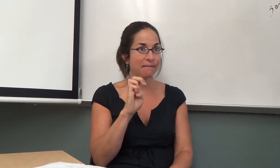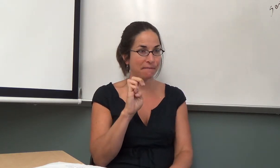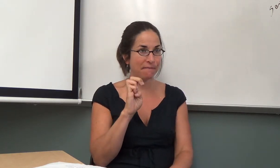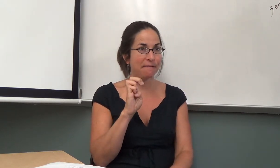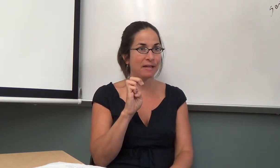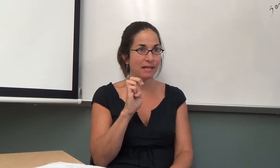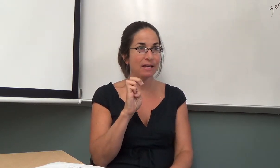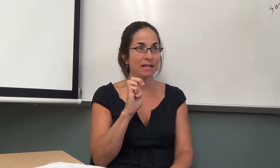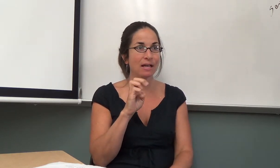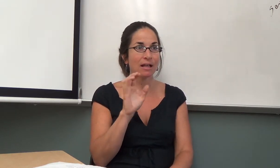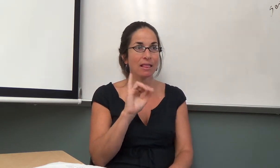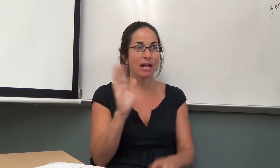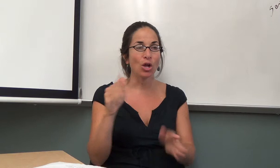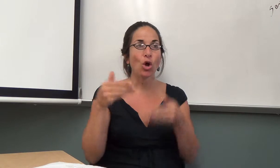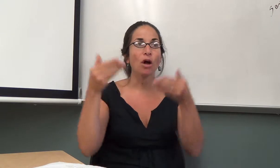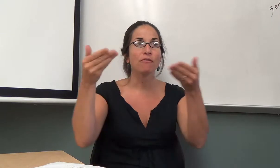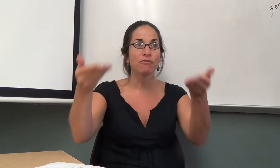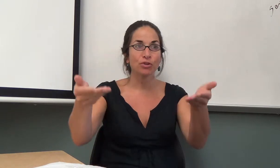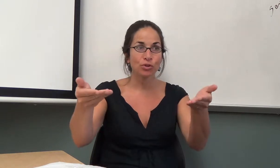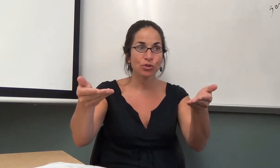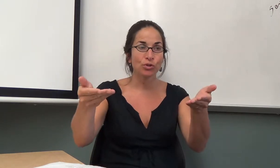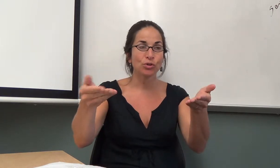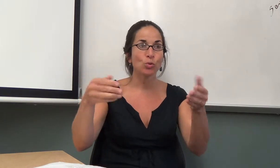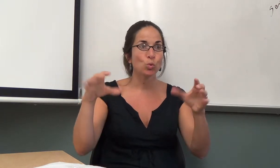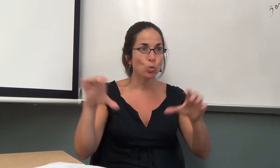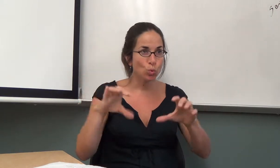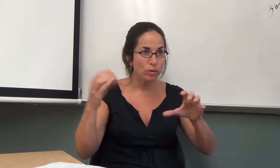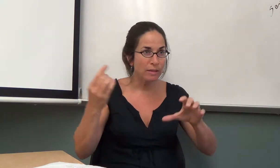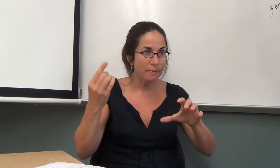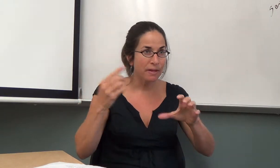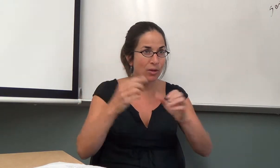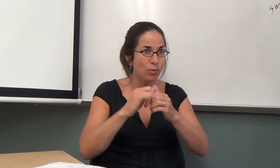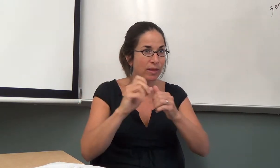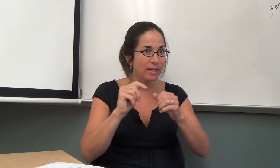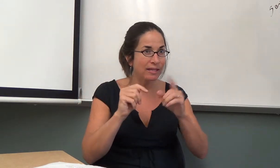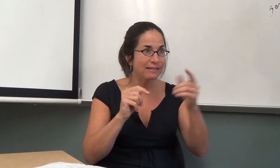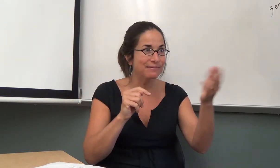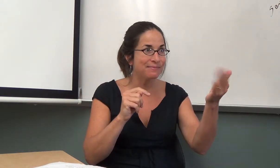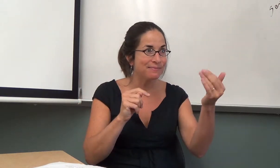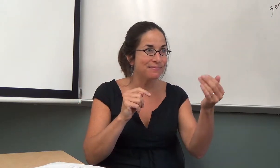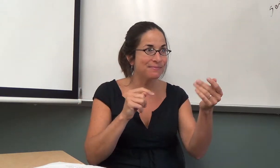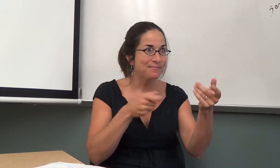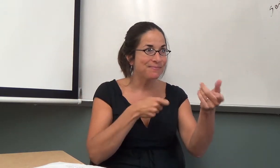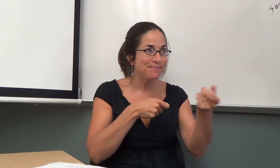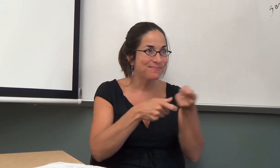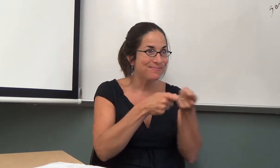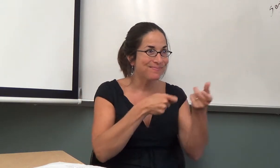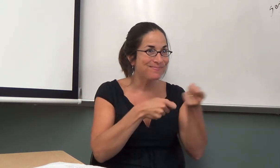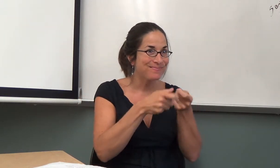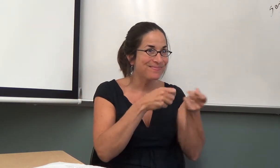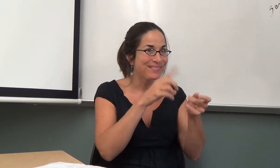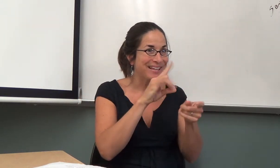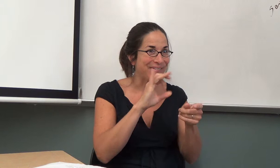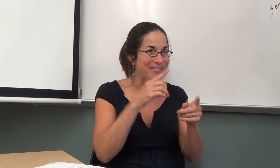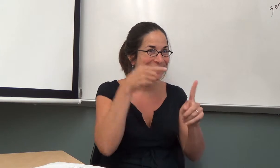that like offering? Maybe you can do something with that. That's a verb. No. That's